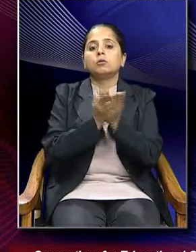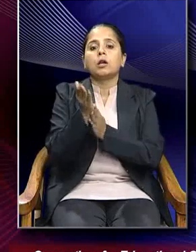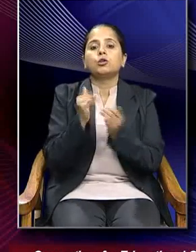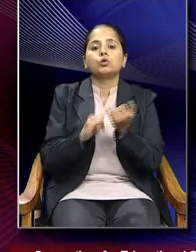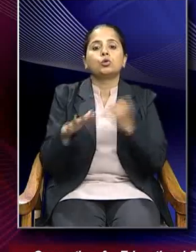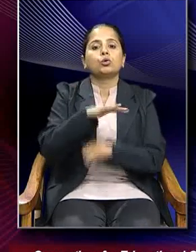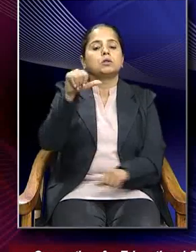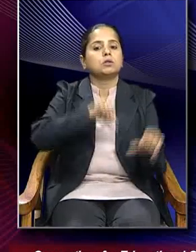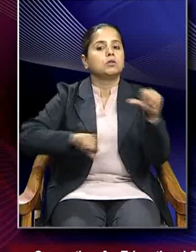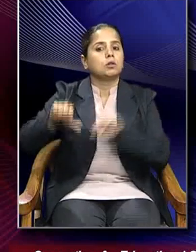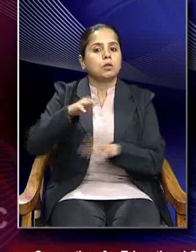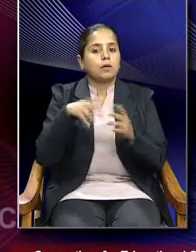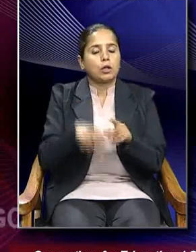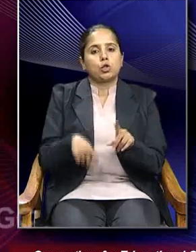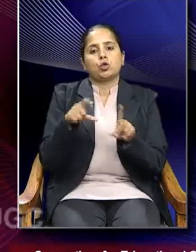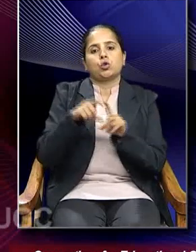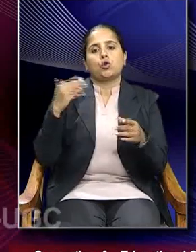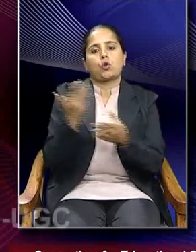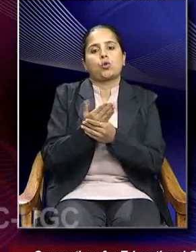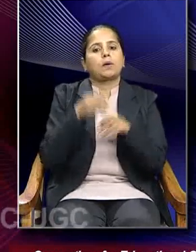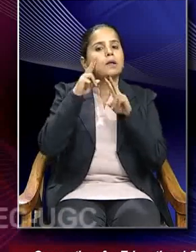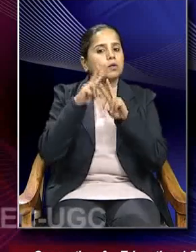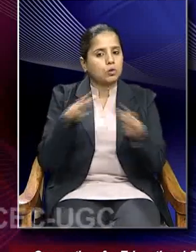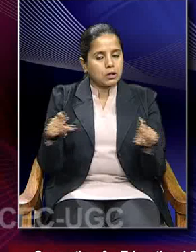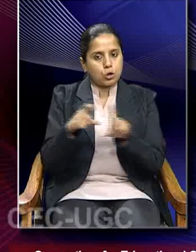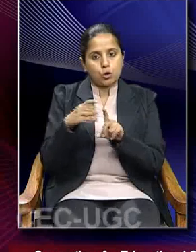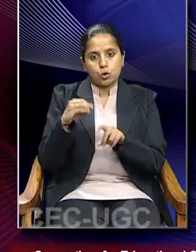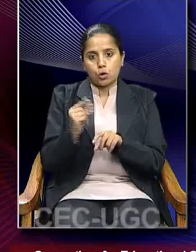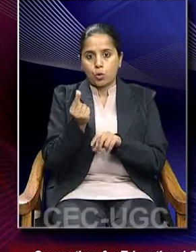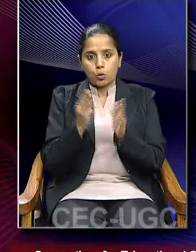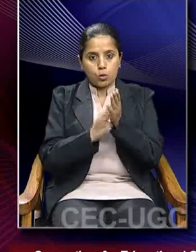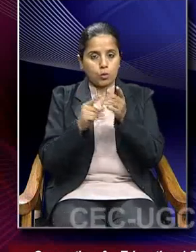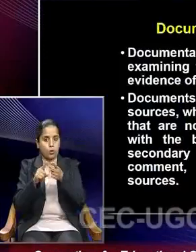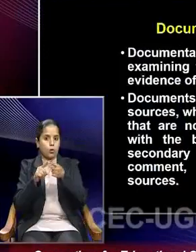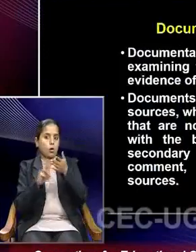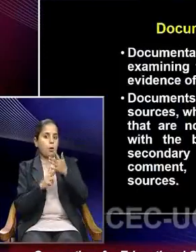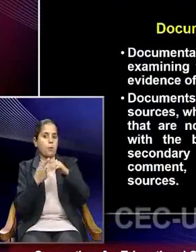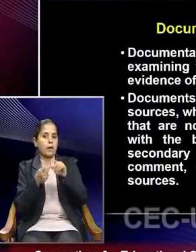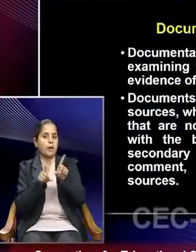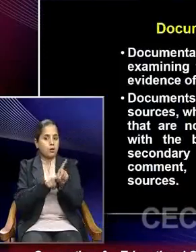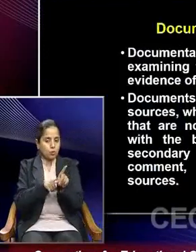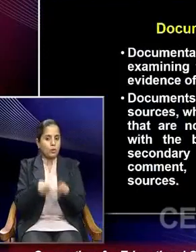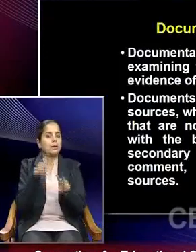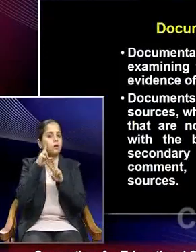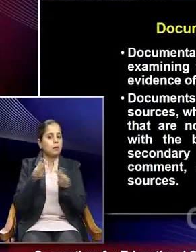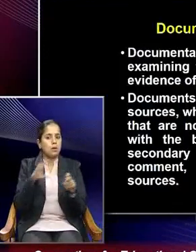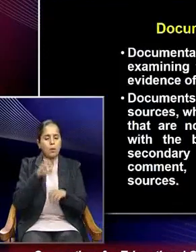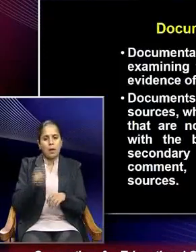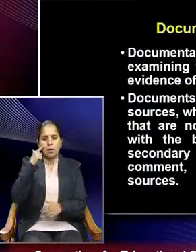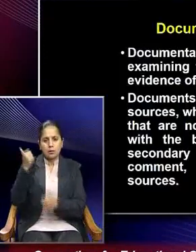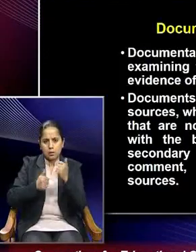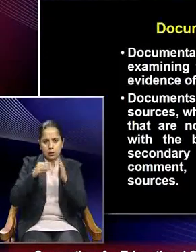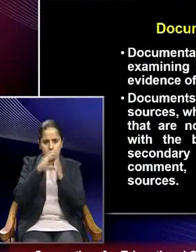science research is documentary research. Documentary research involves examining text